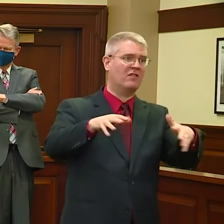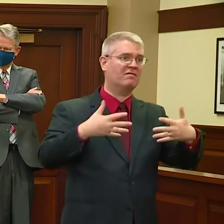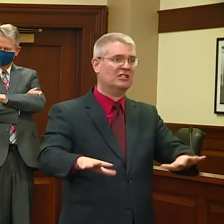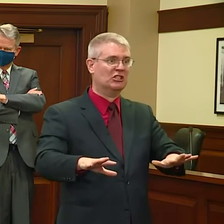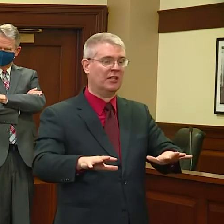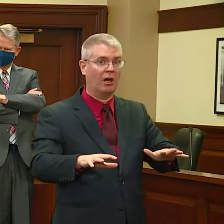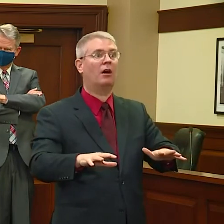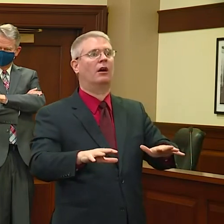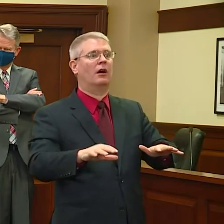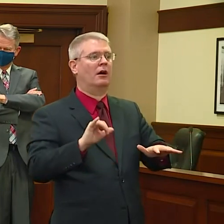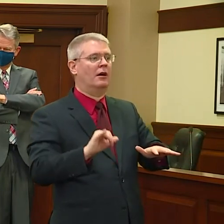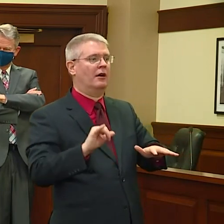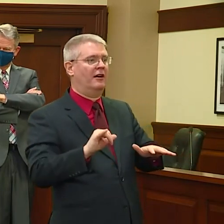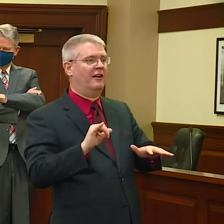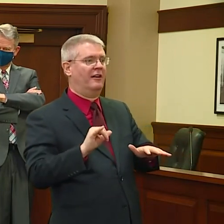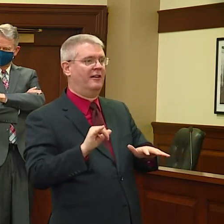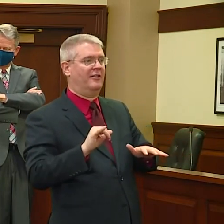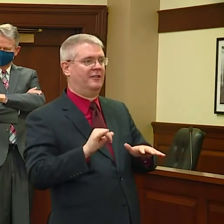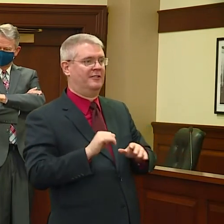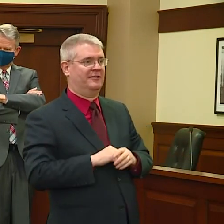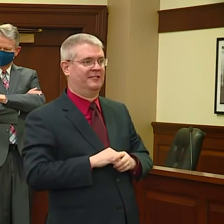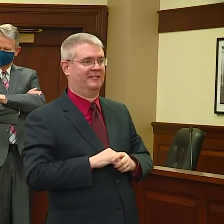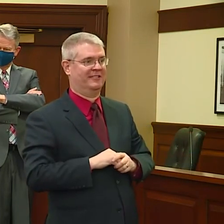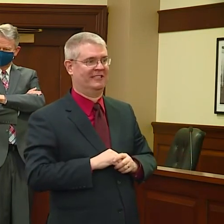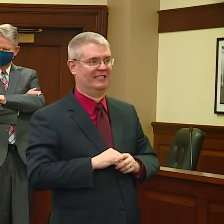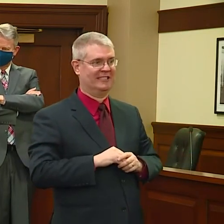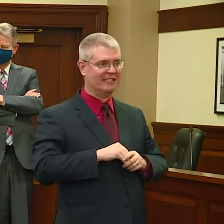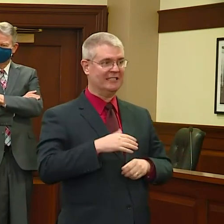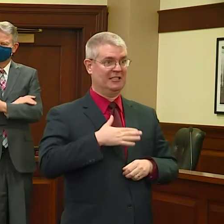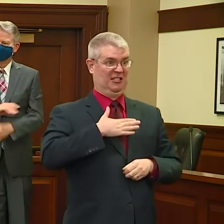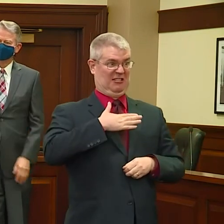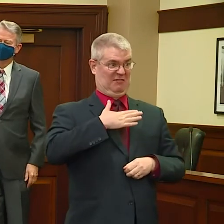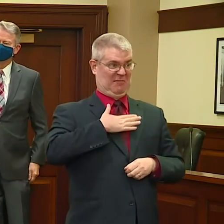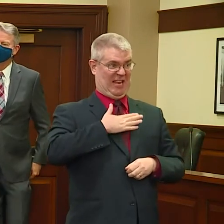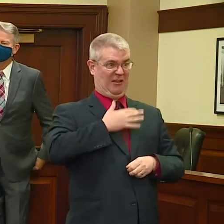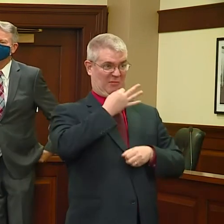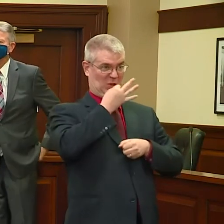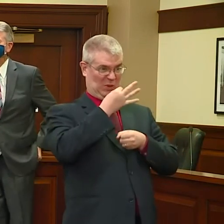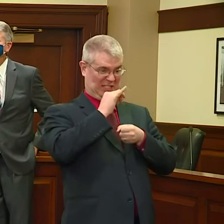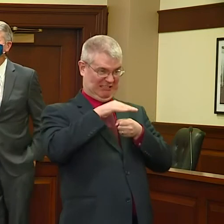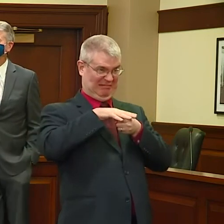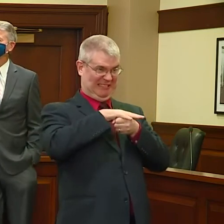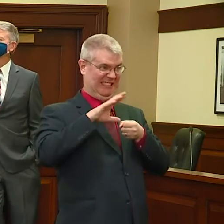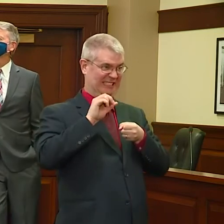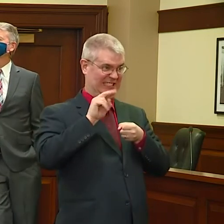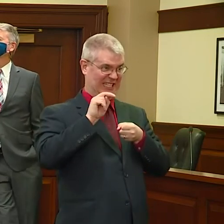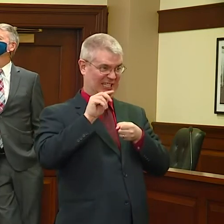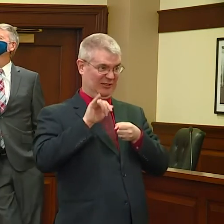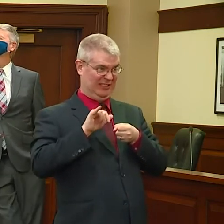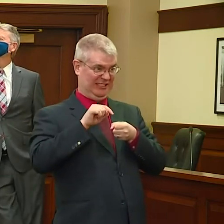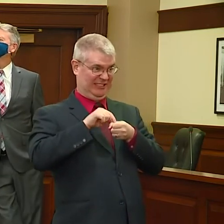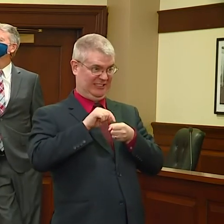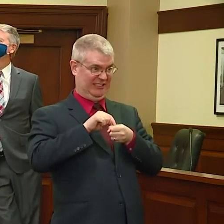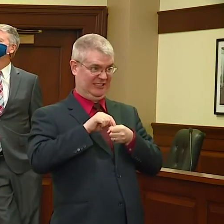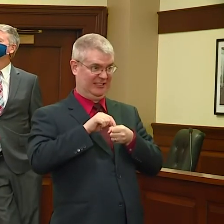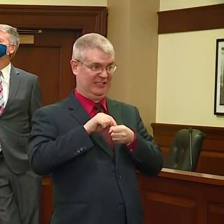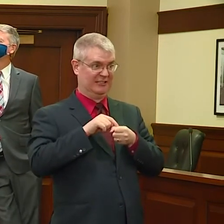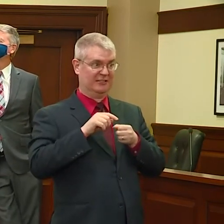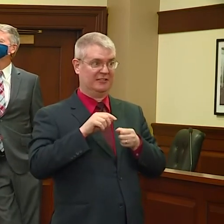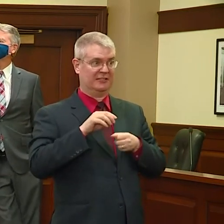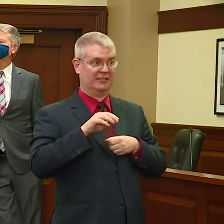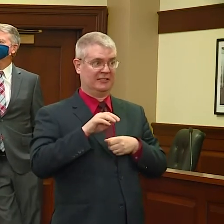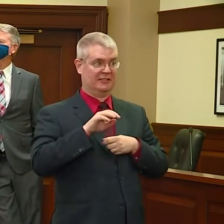patients, which is also a high mark. For context, on August 24th, and I remember this because that was my first day at the hospital,